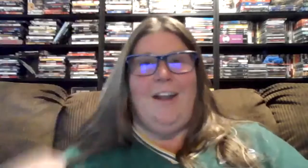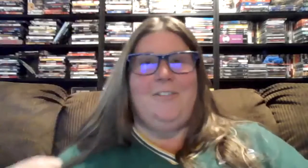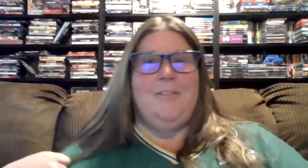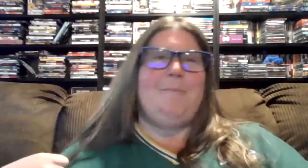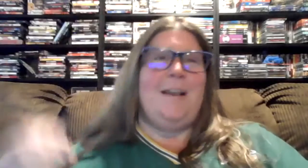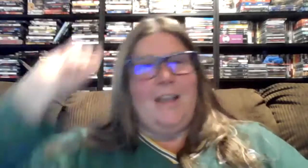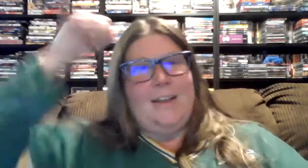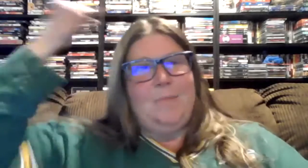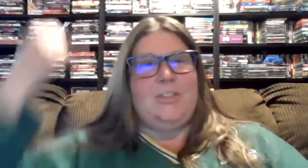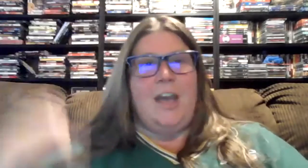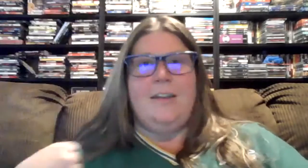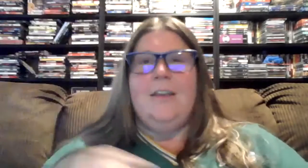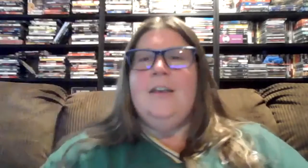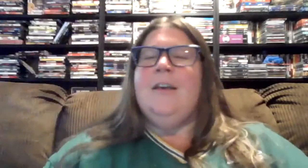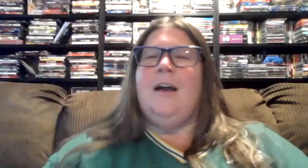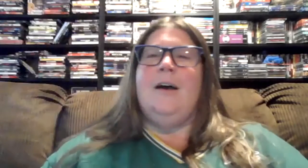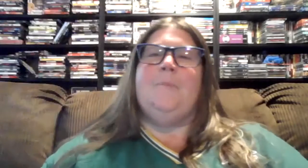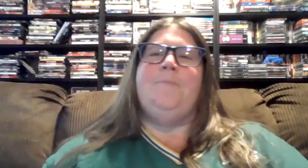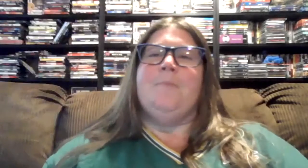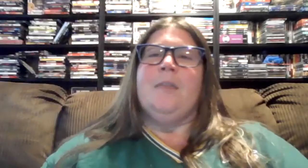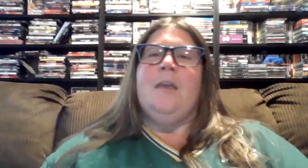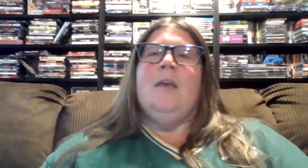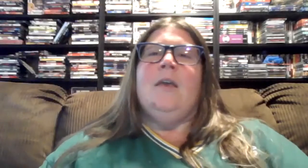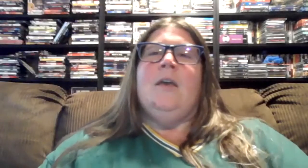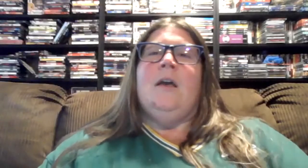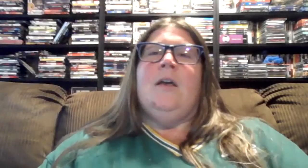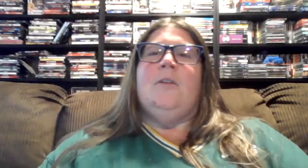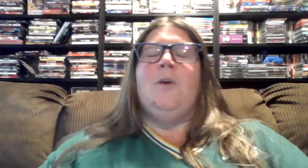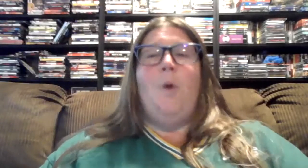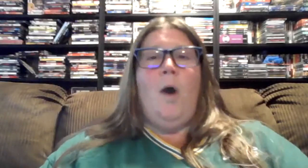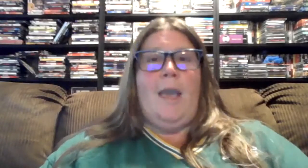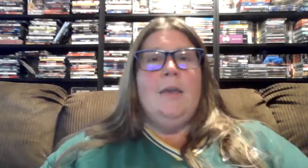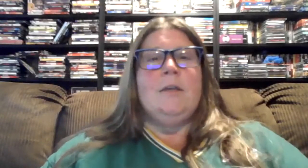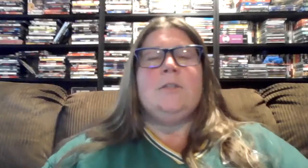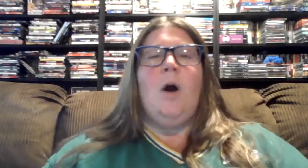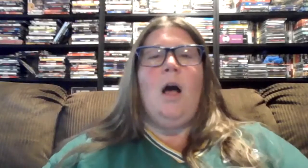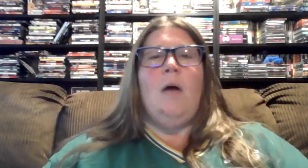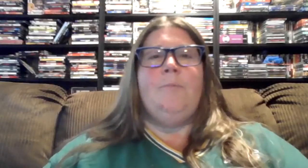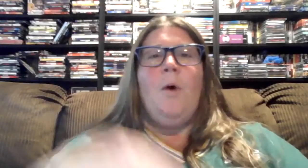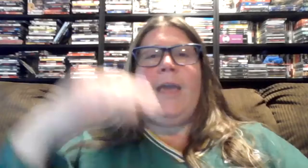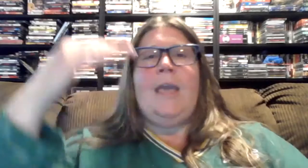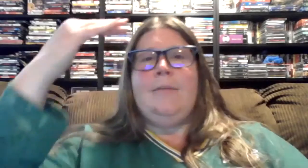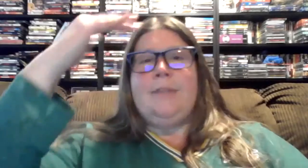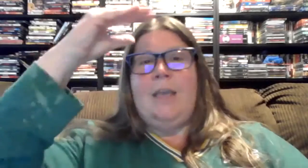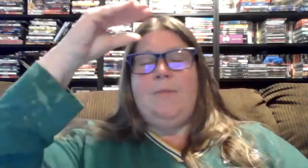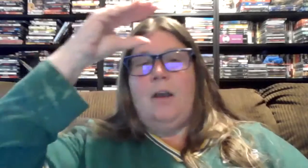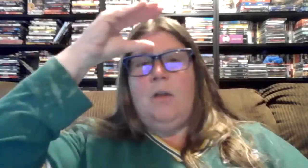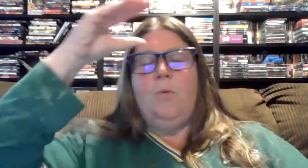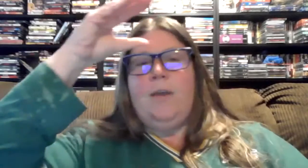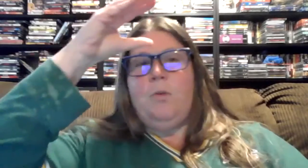So my sign name is Jen. So boy. So boy names or boy words